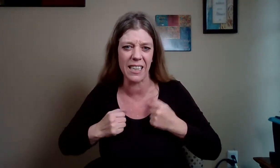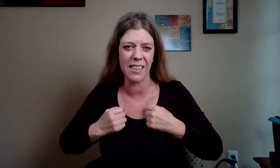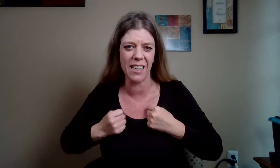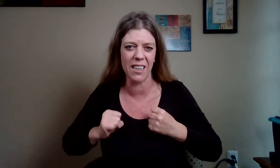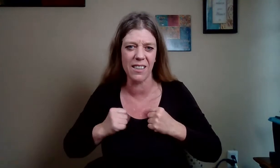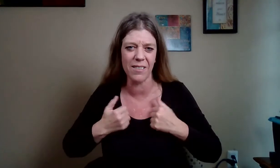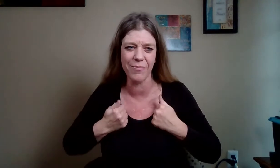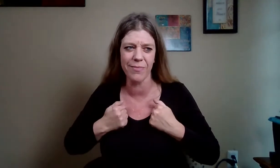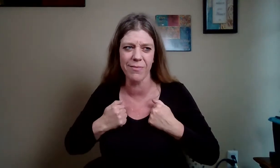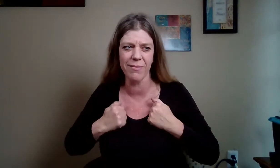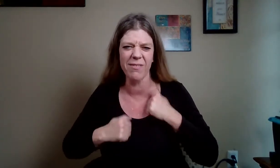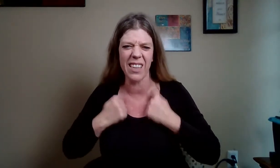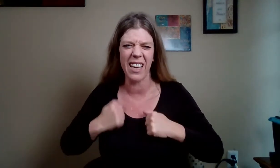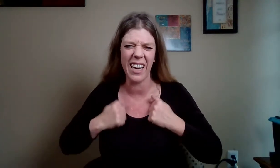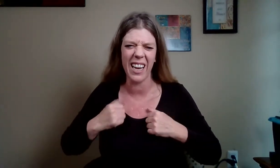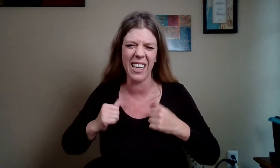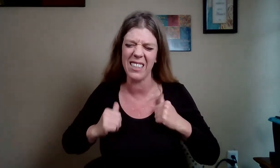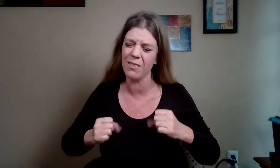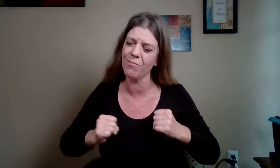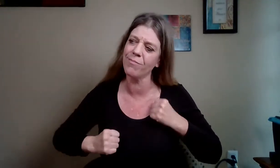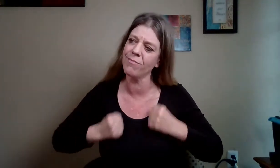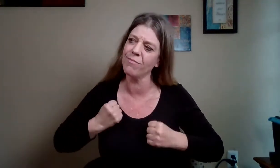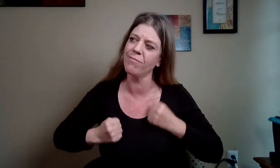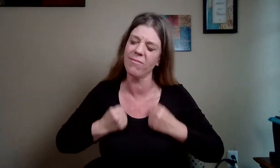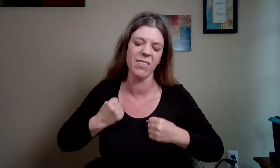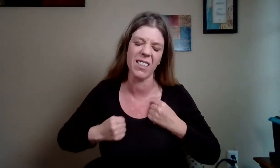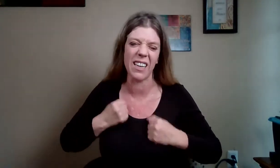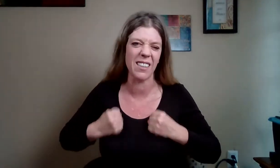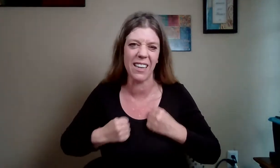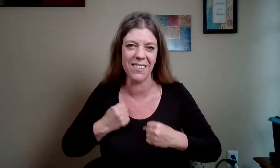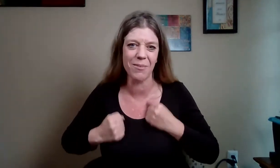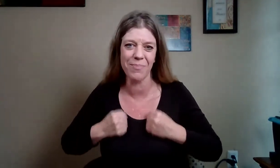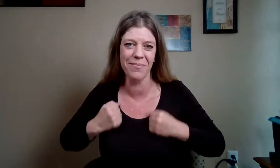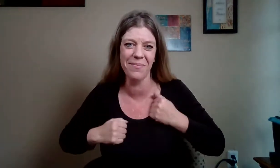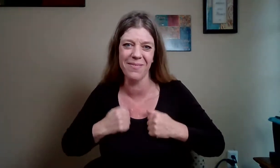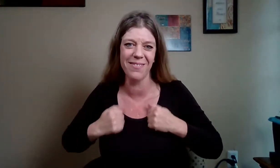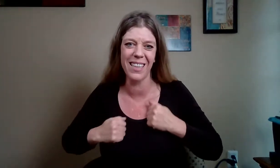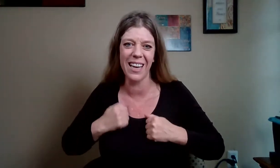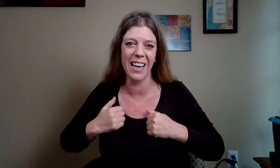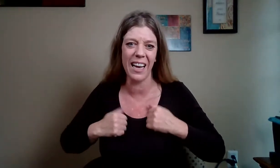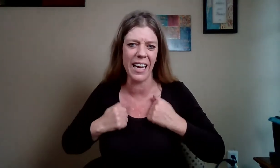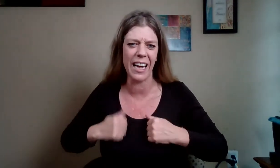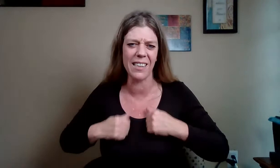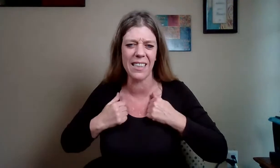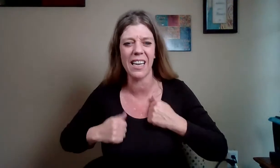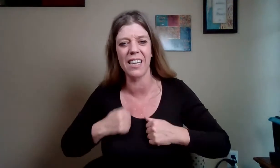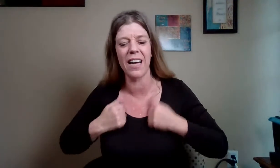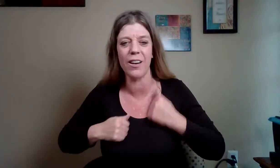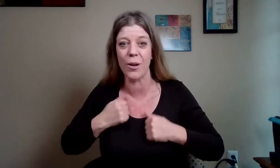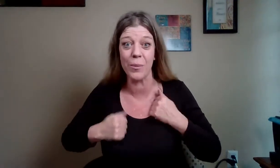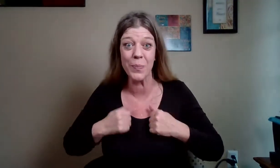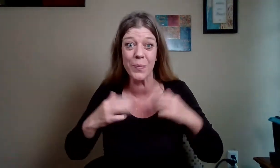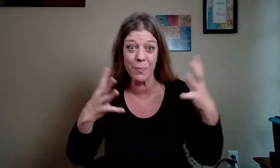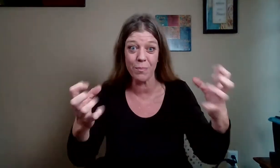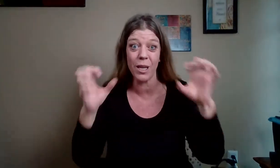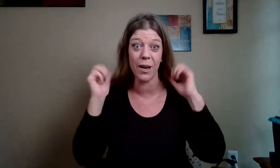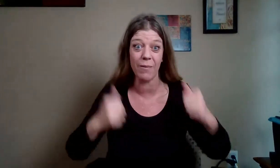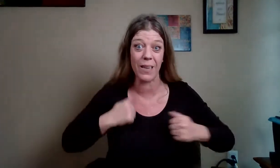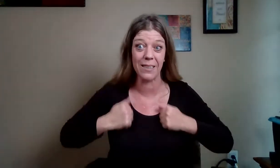S hands. A hands? It's S hands. A hands. They kind of, I don't know. Put your